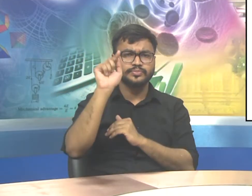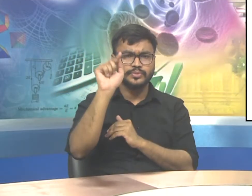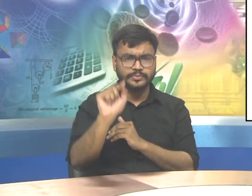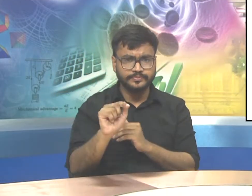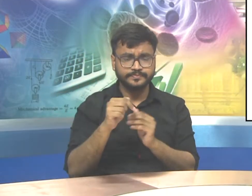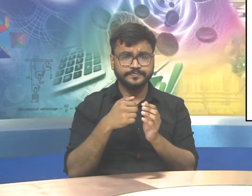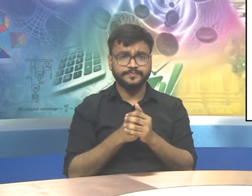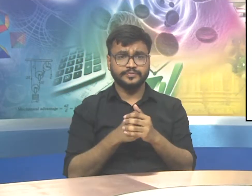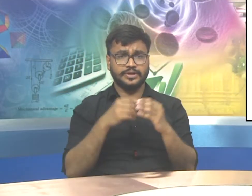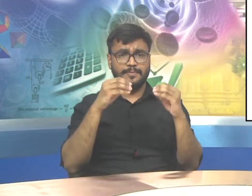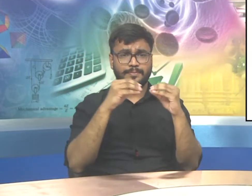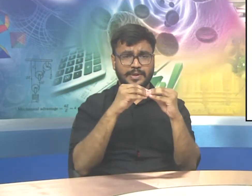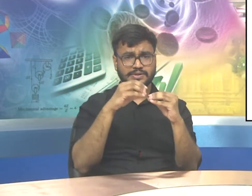For example,